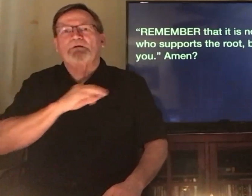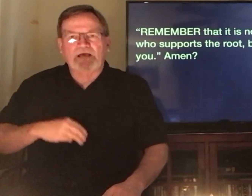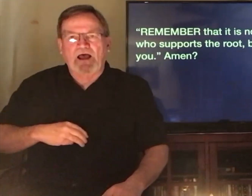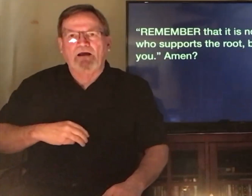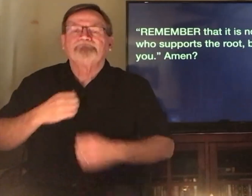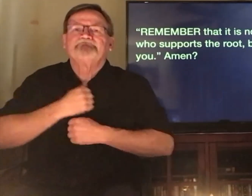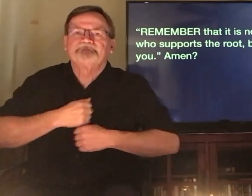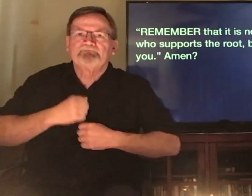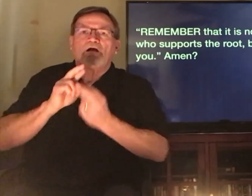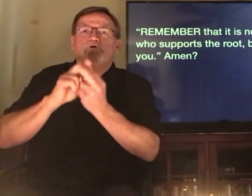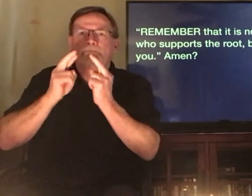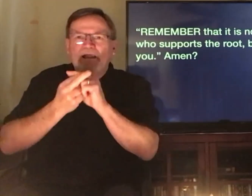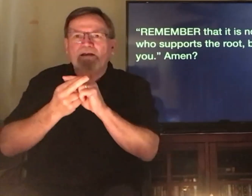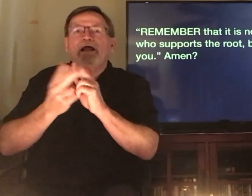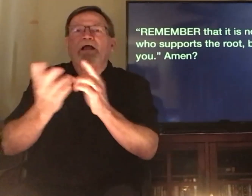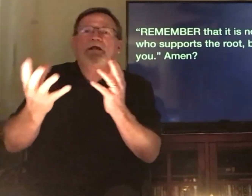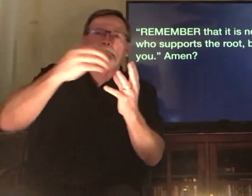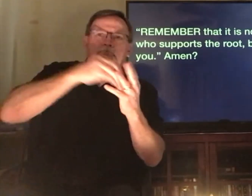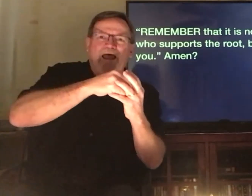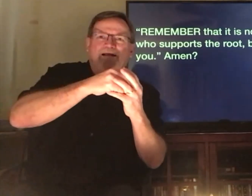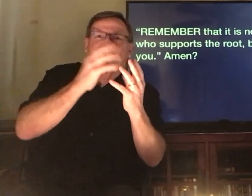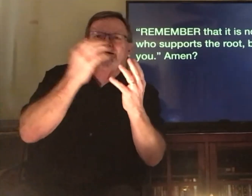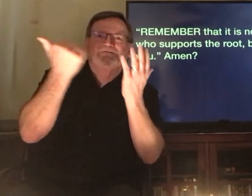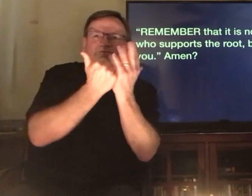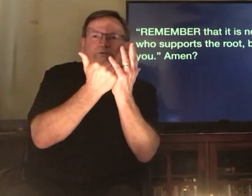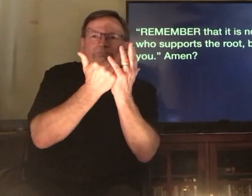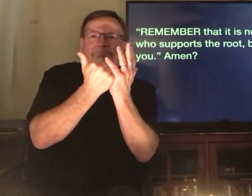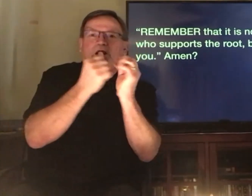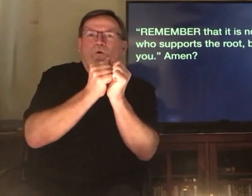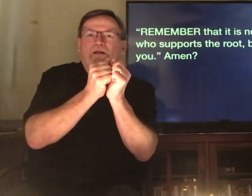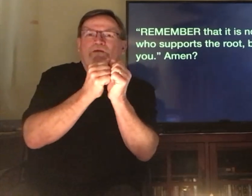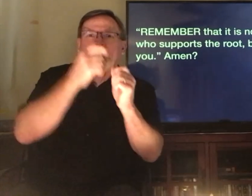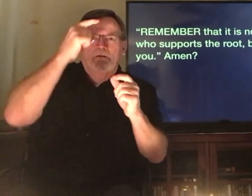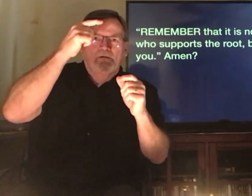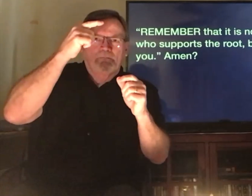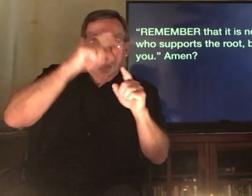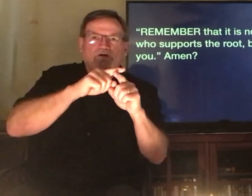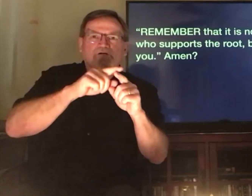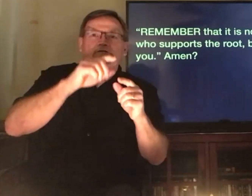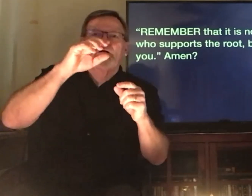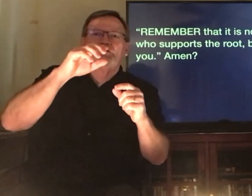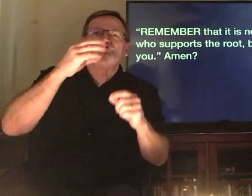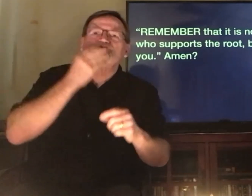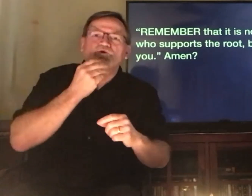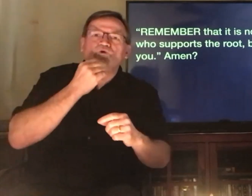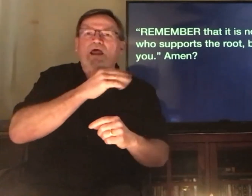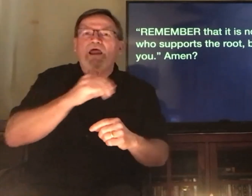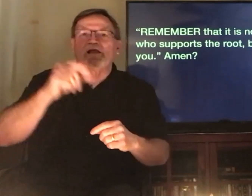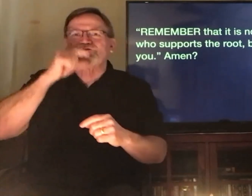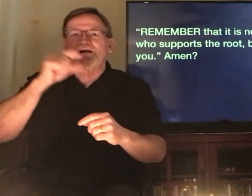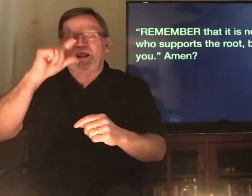being yourself wild olive branch, were grafted among them